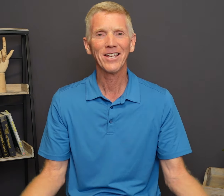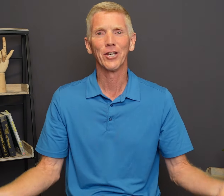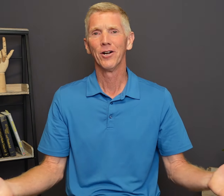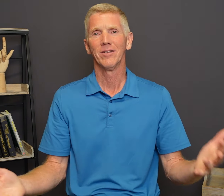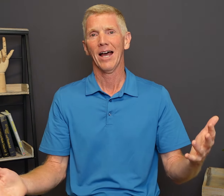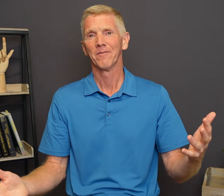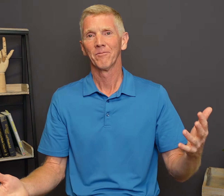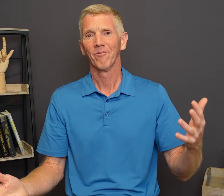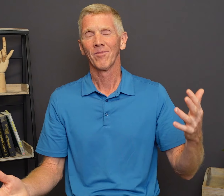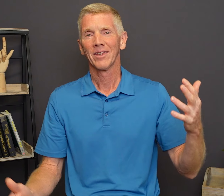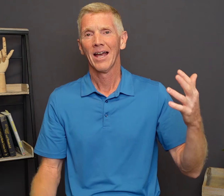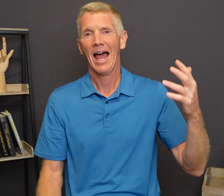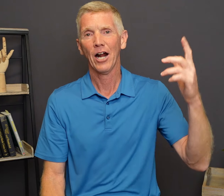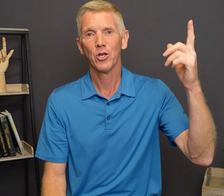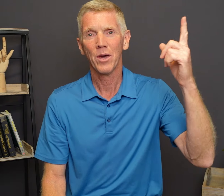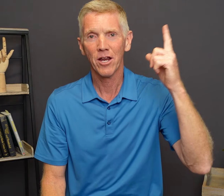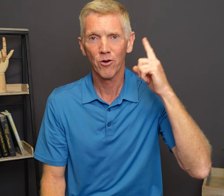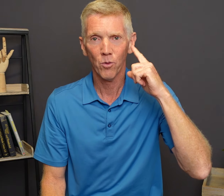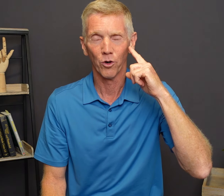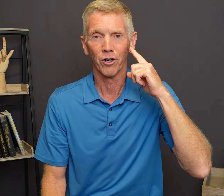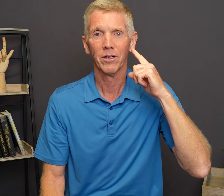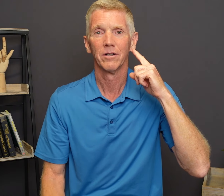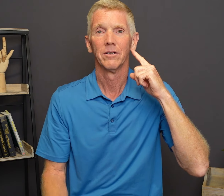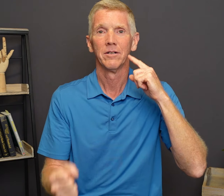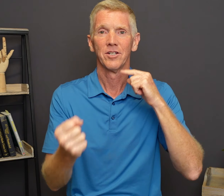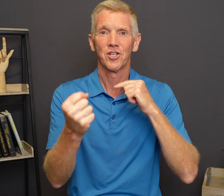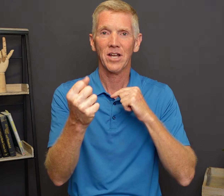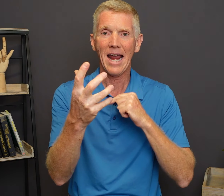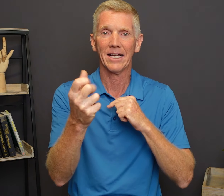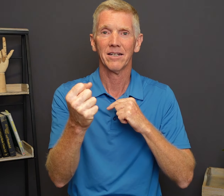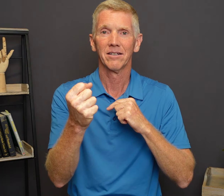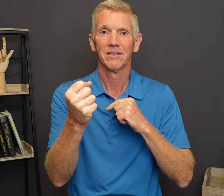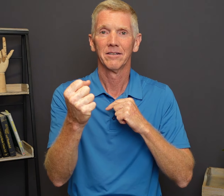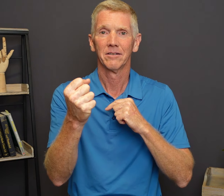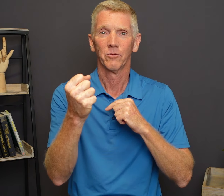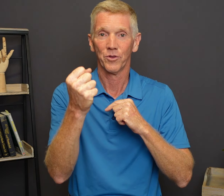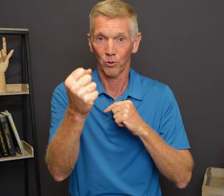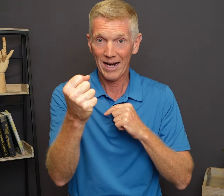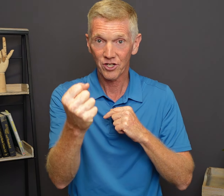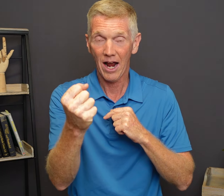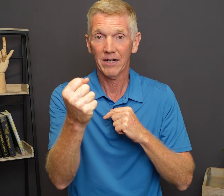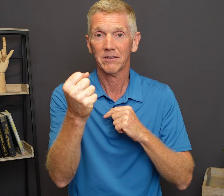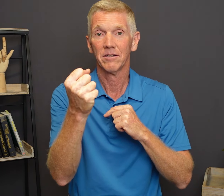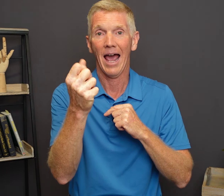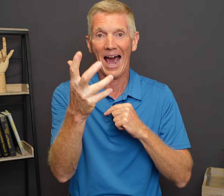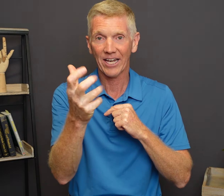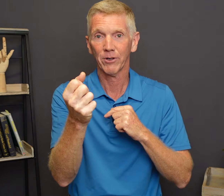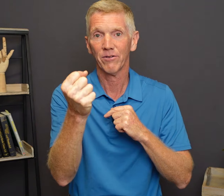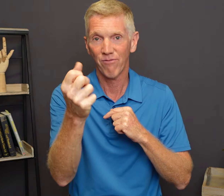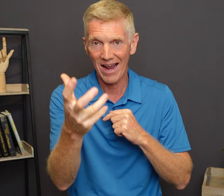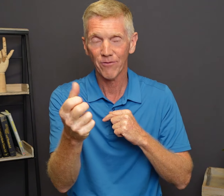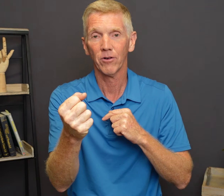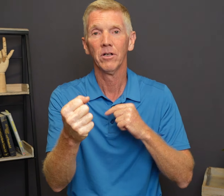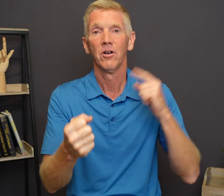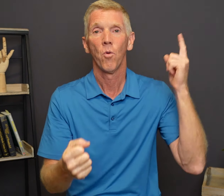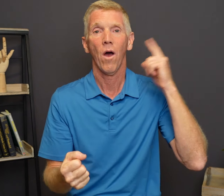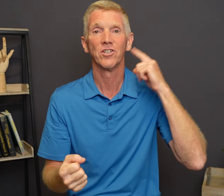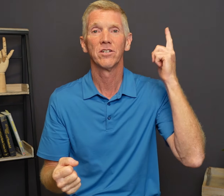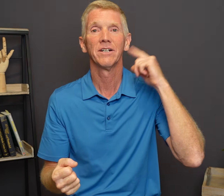good at that? How do you hear the word, sign it with the right sign, accurate, faithful, while still getting